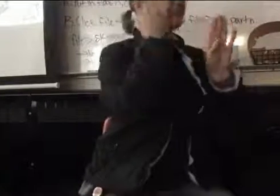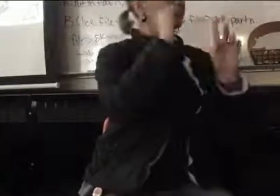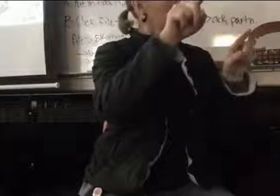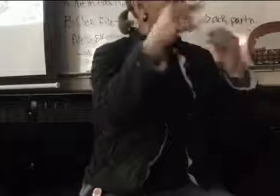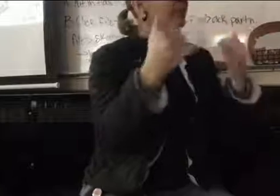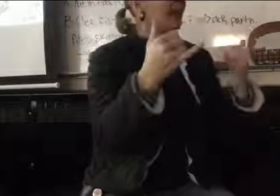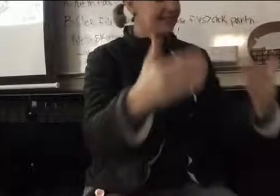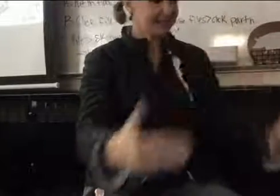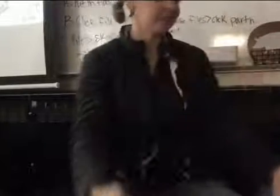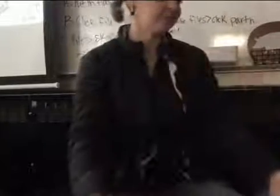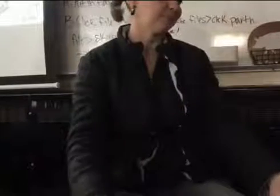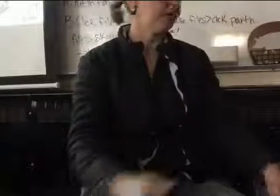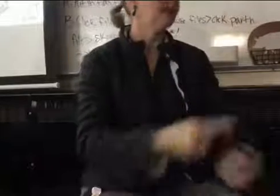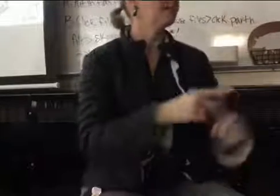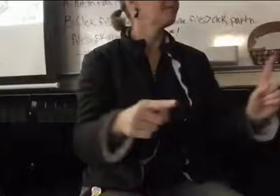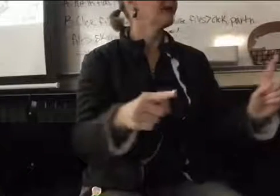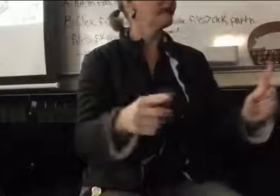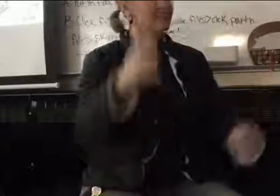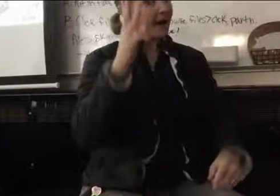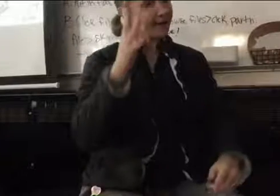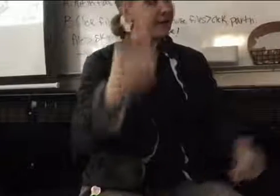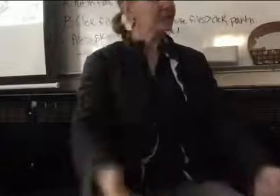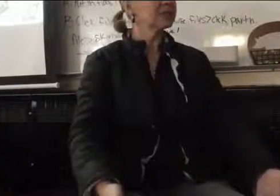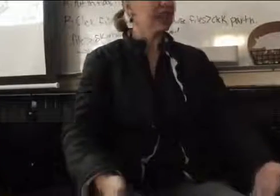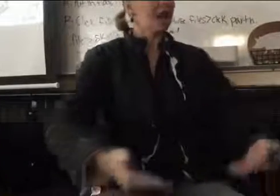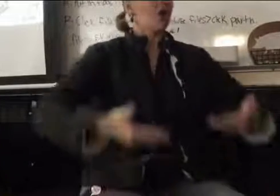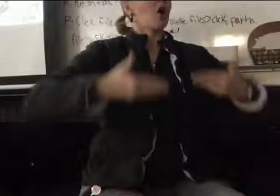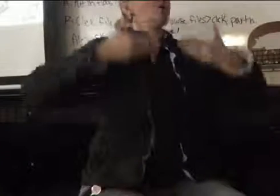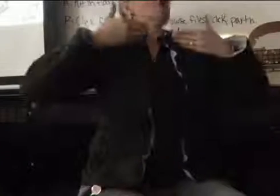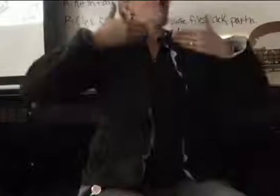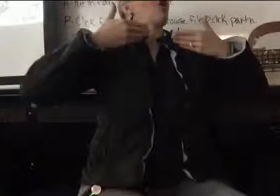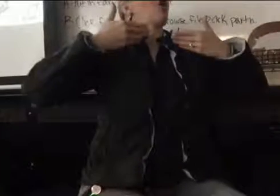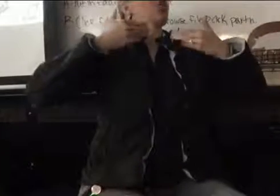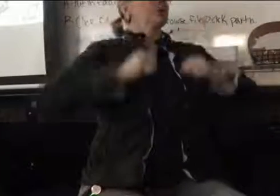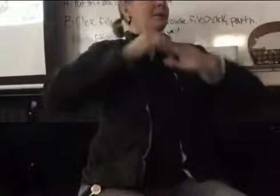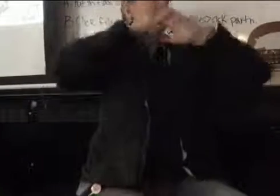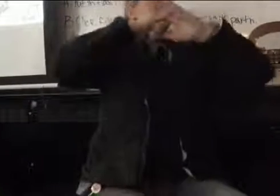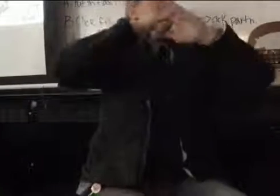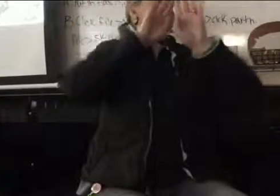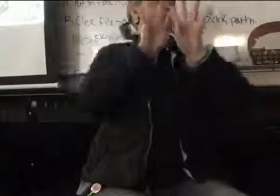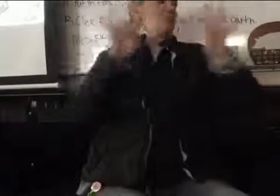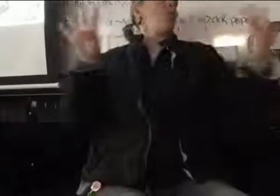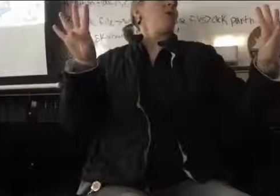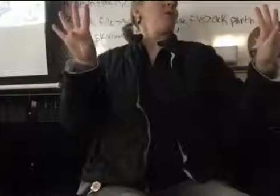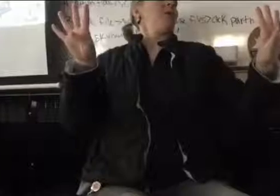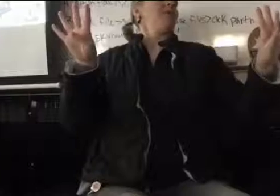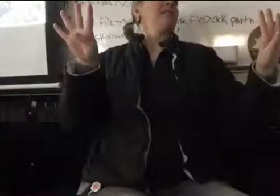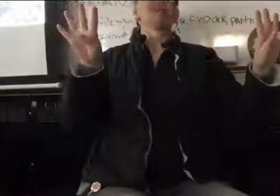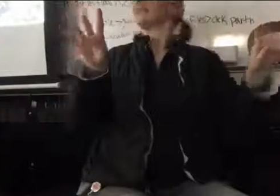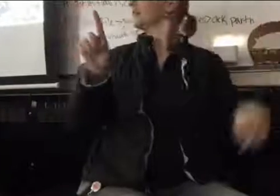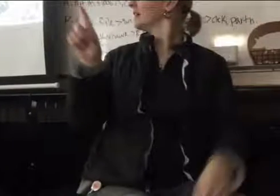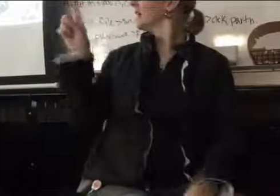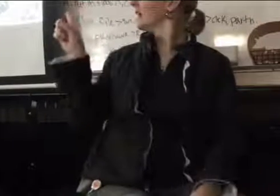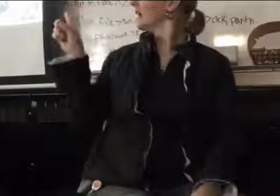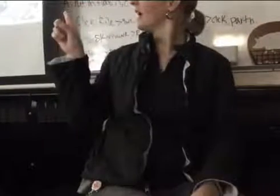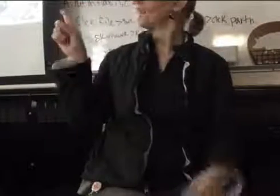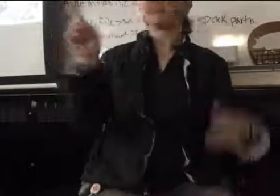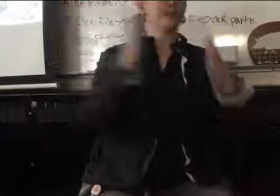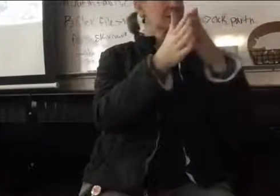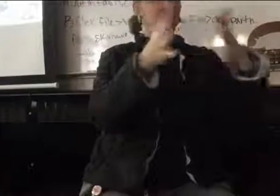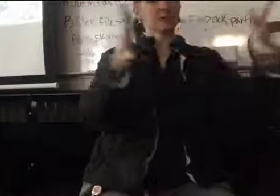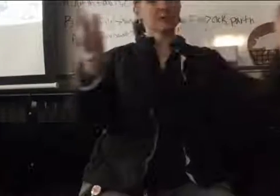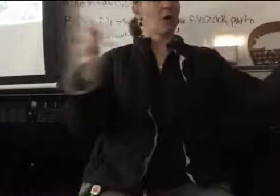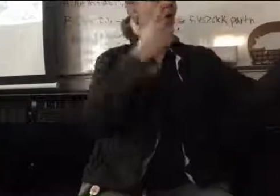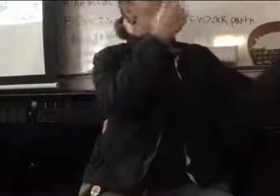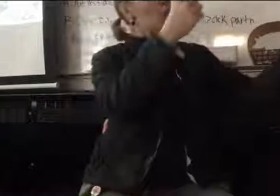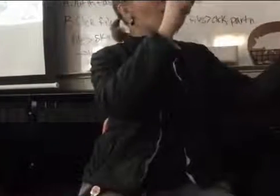is like knee-high. Back then it was more like neck-high, so you could be protected. Then they have 1 mile, and this is from